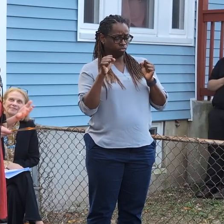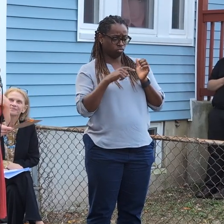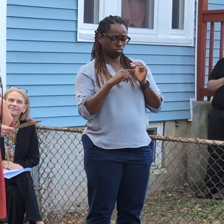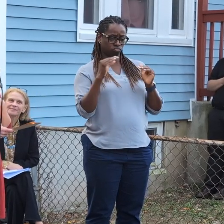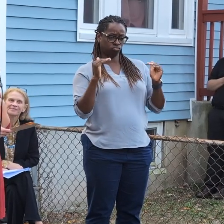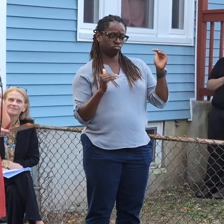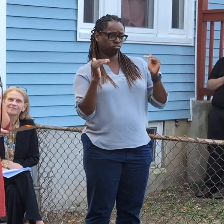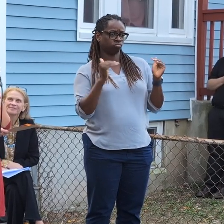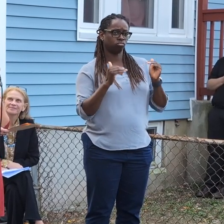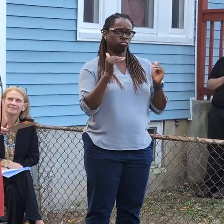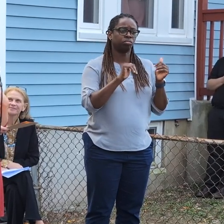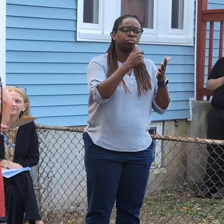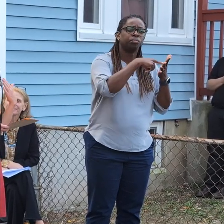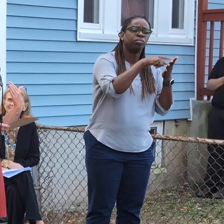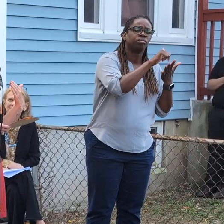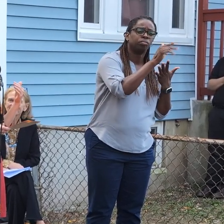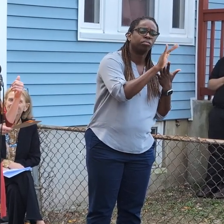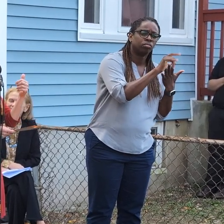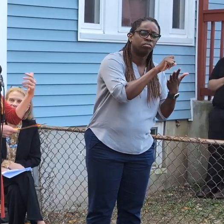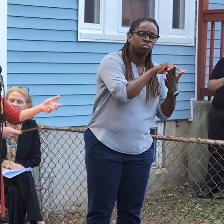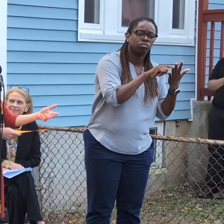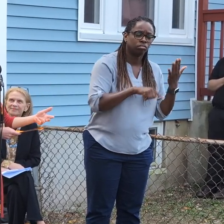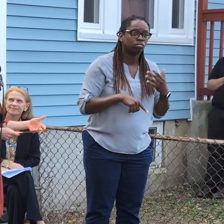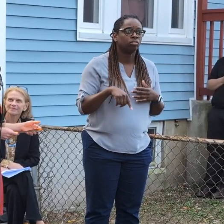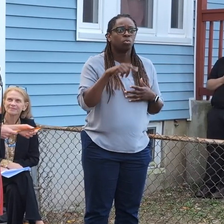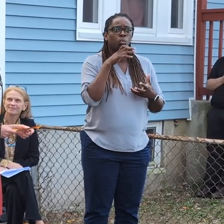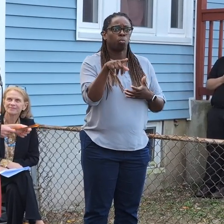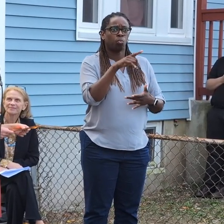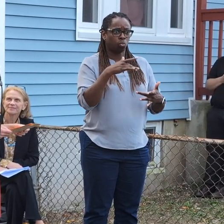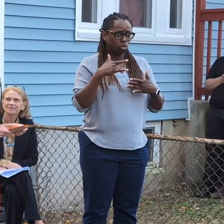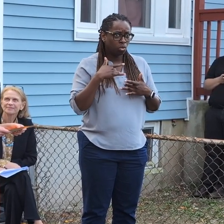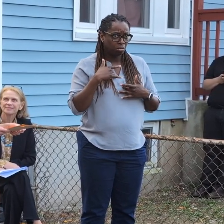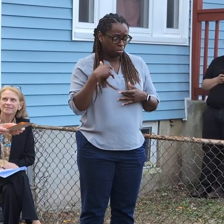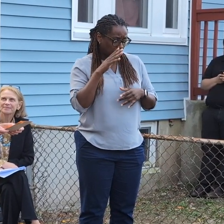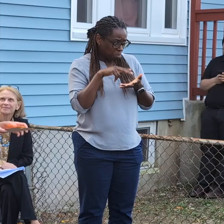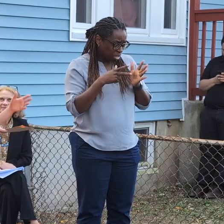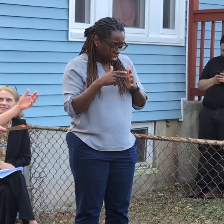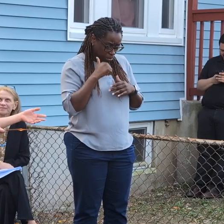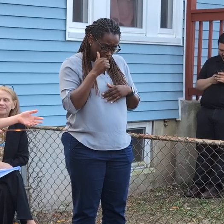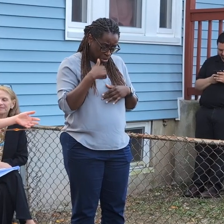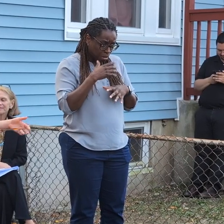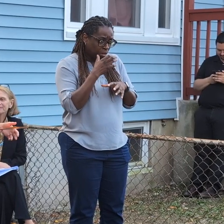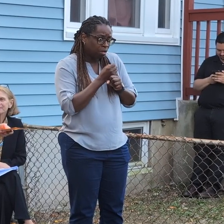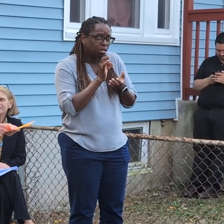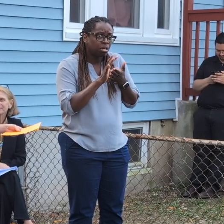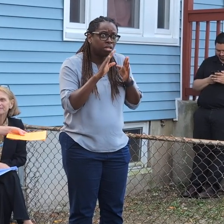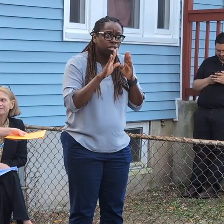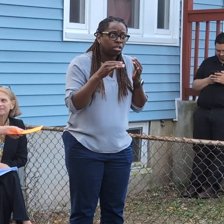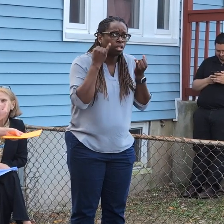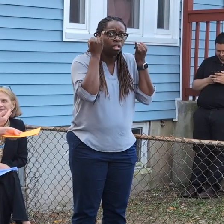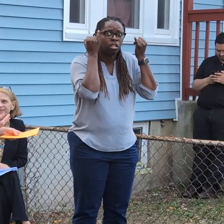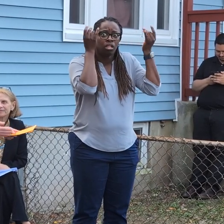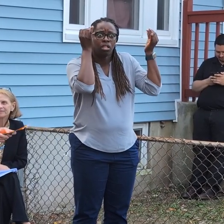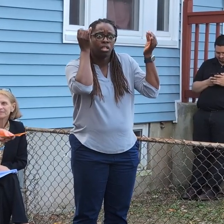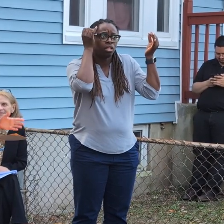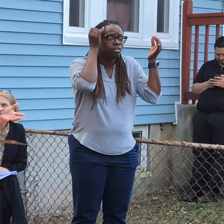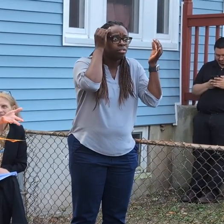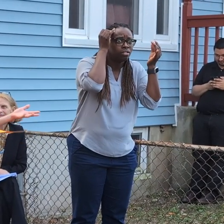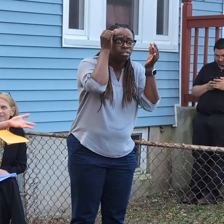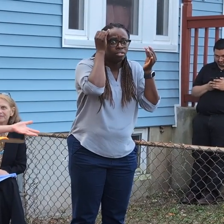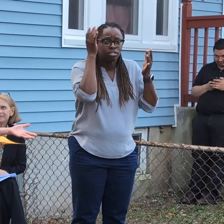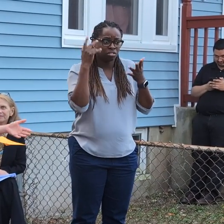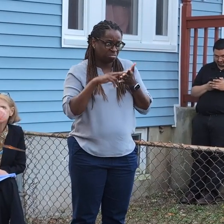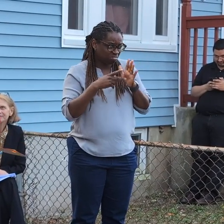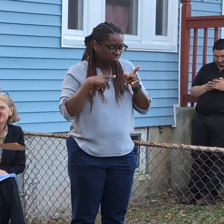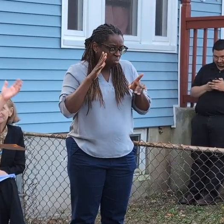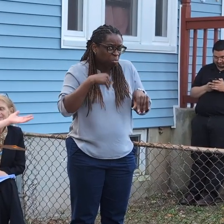means they don't have to worry about, oh my gosh, am I gonna get an eviction letter? Am I gonna have to move out? Am I gonna be able to afford? They